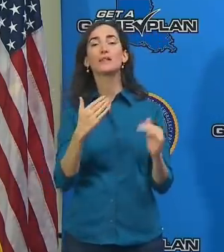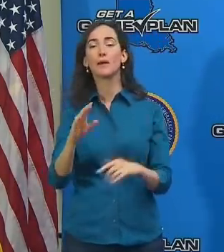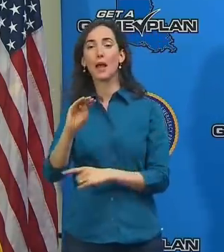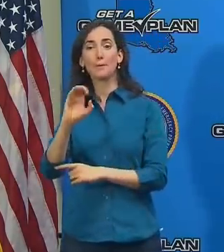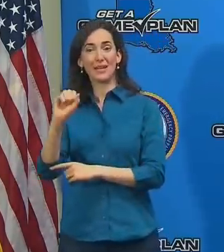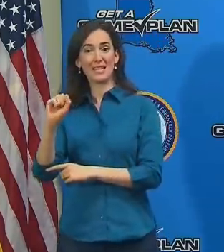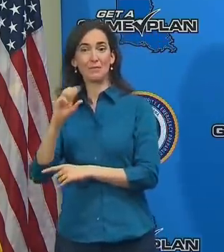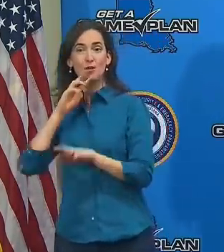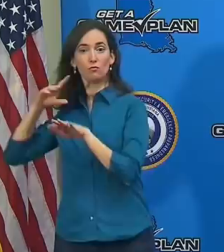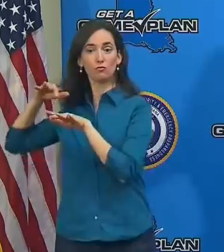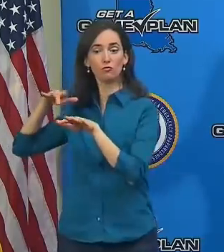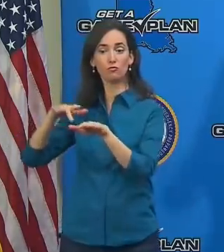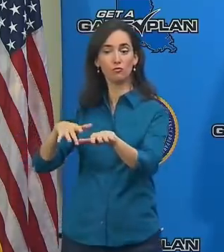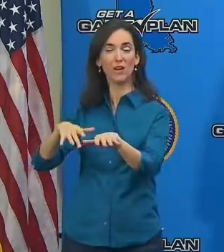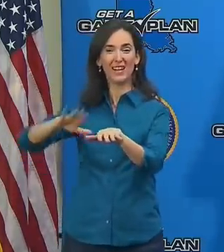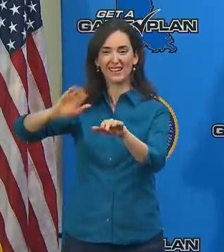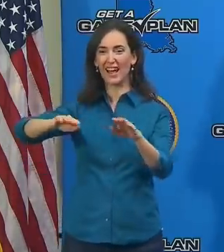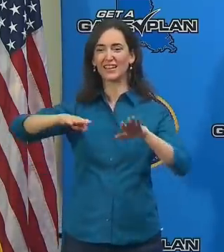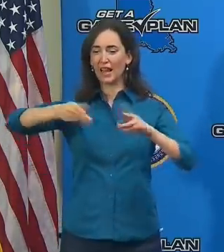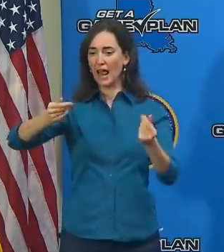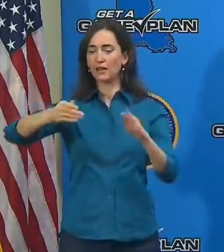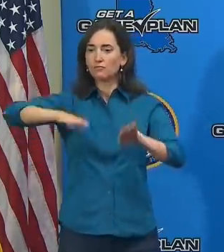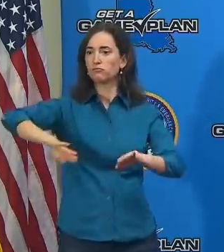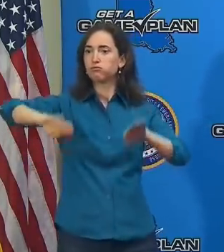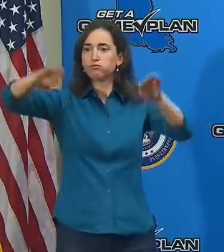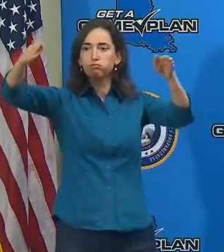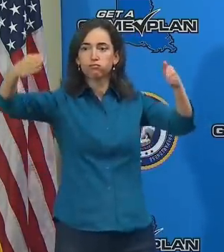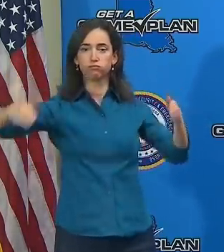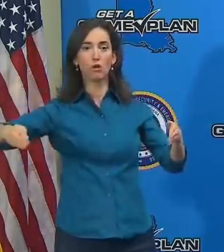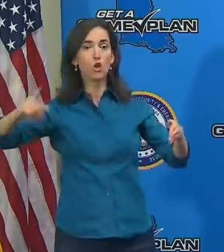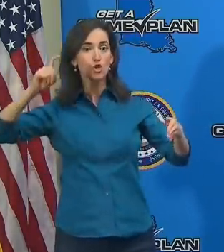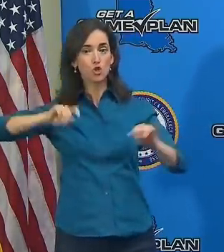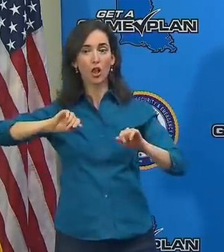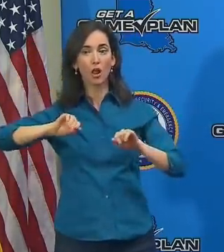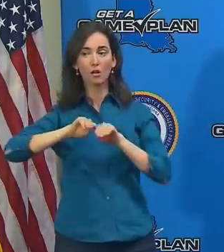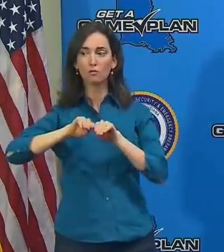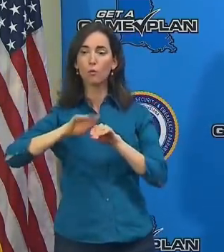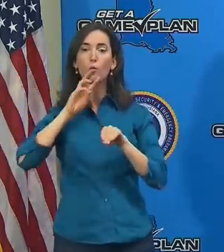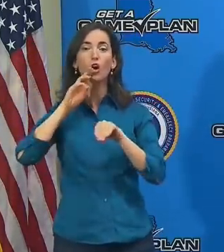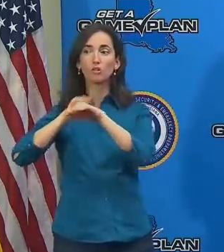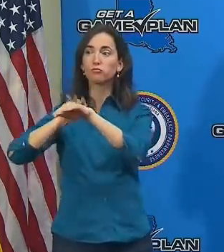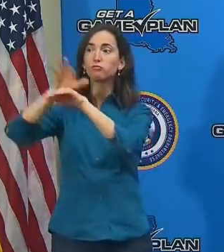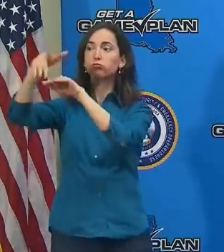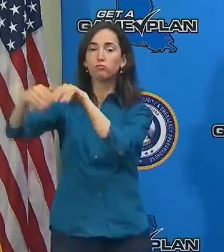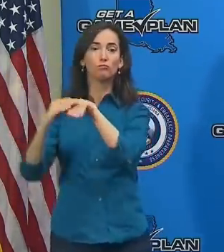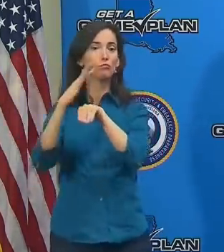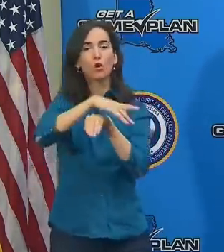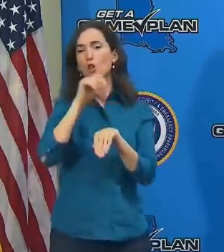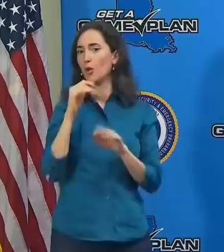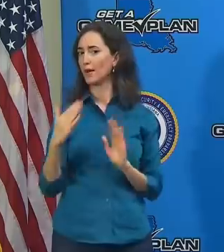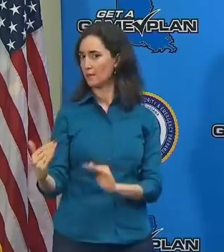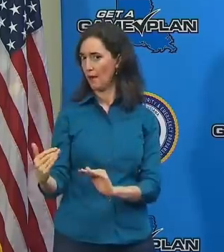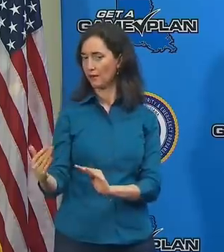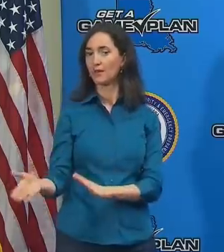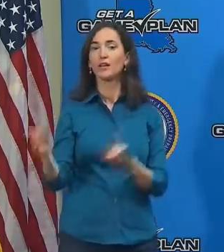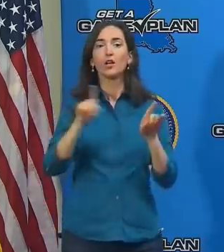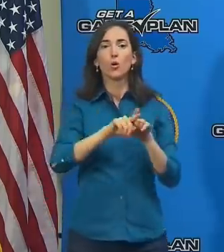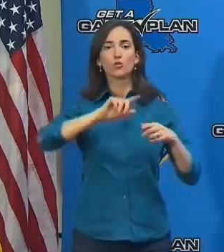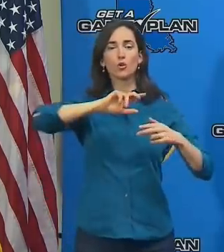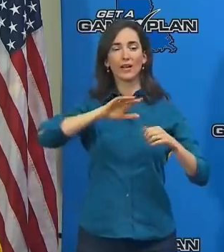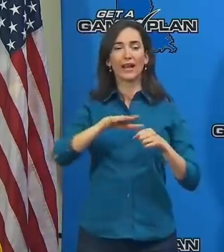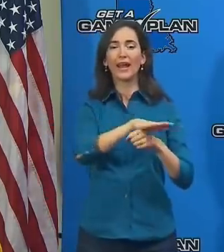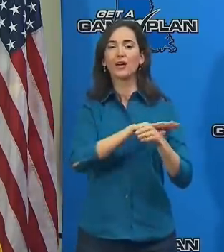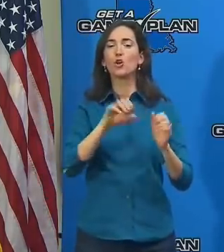Mississippi River levees or overtopping of the levees in the hurricane risk reduction system around the greater New